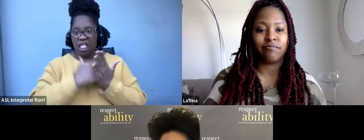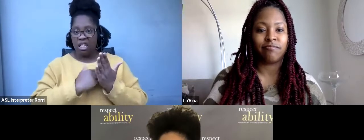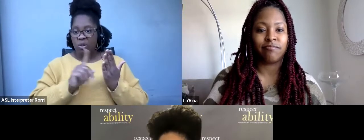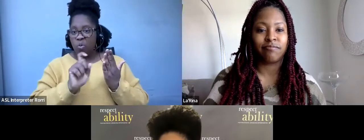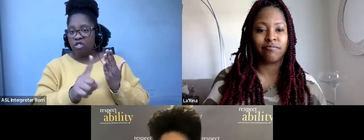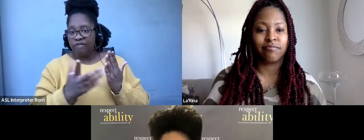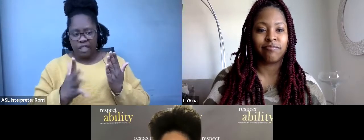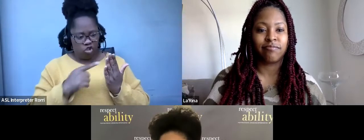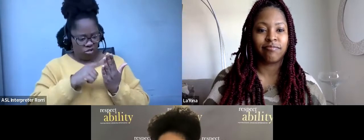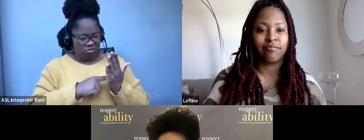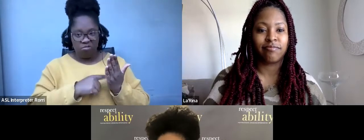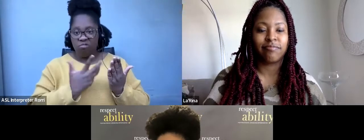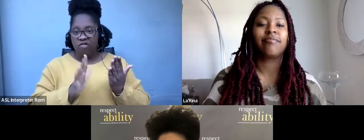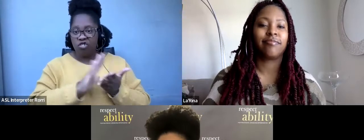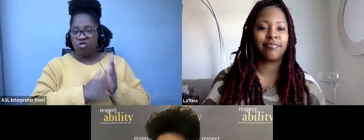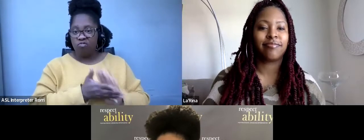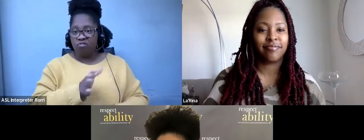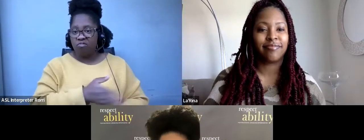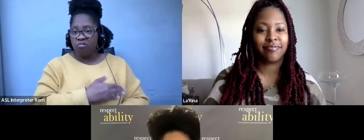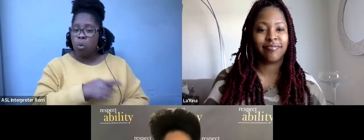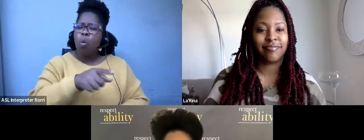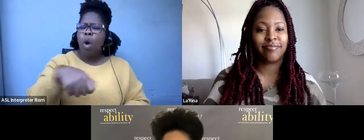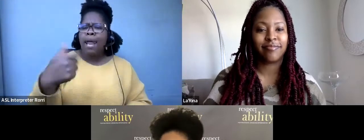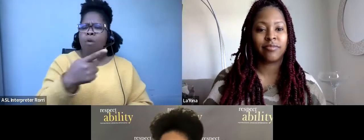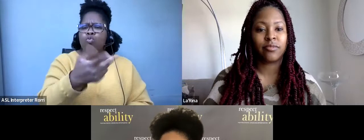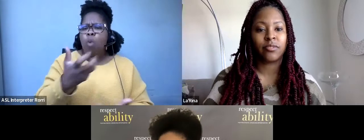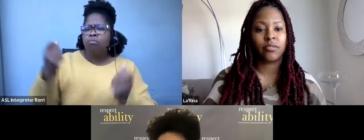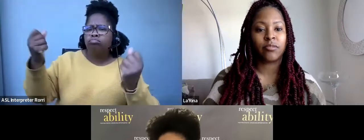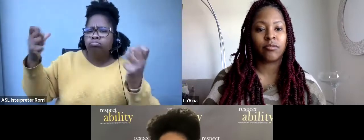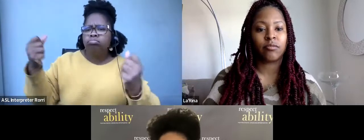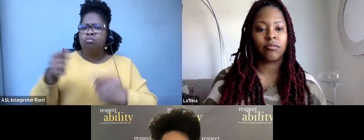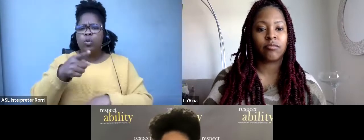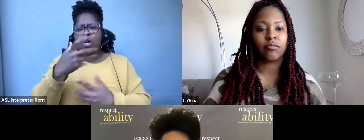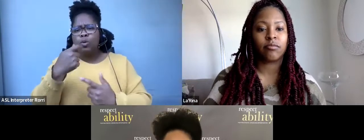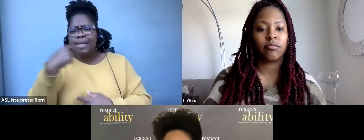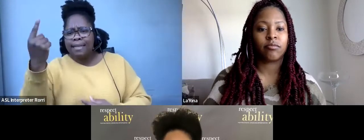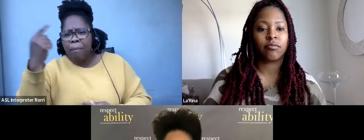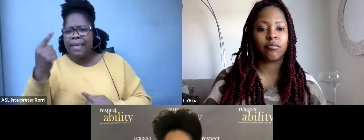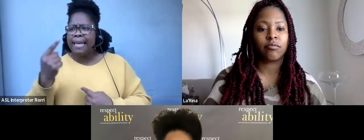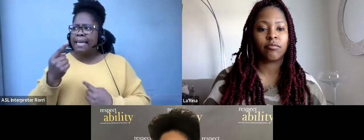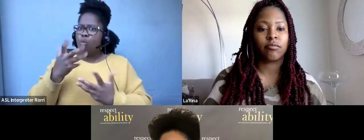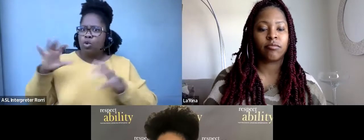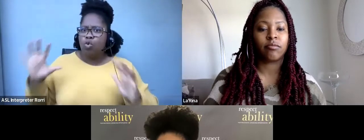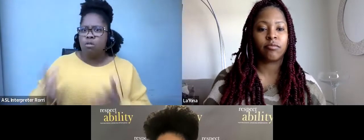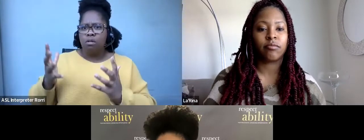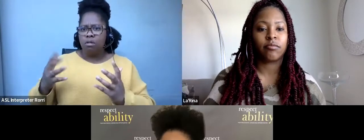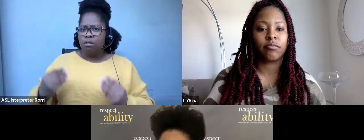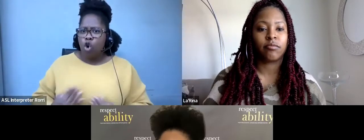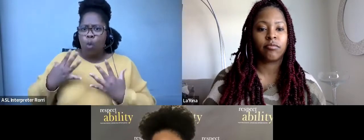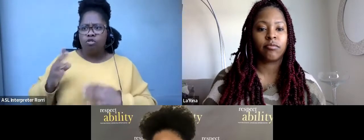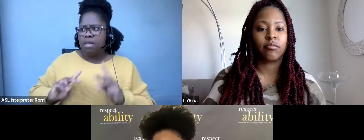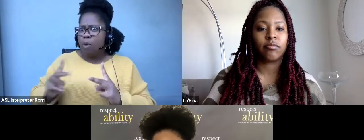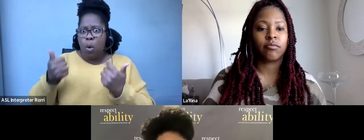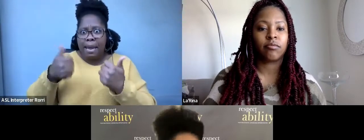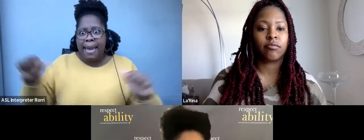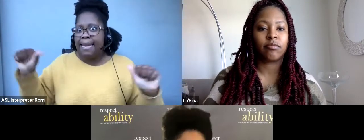have any other words or anything else you would like to say or any final words of encouragement or anything, go for it. Or